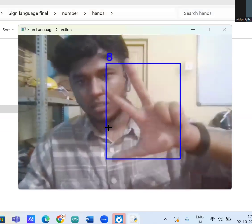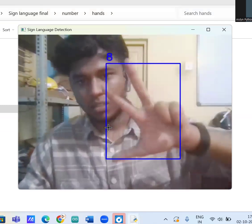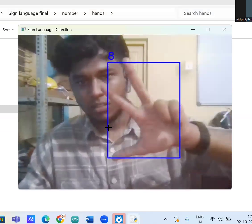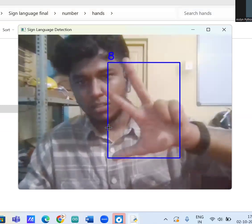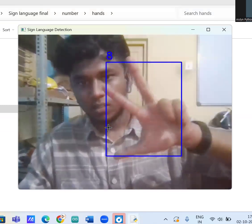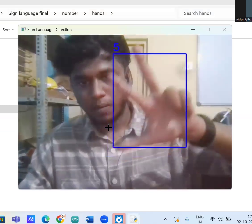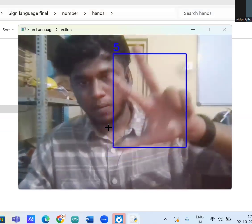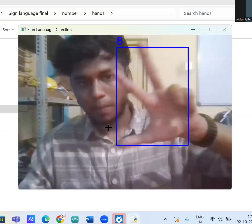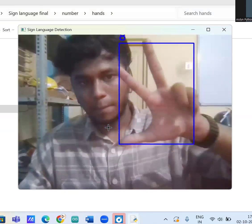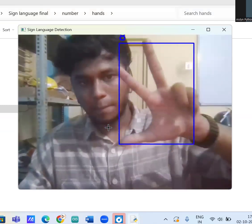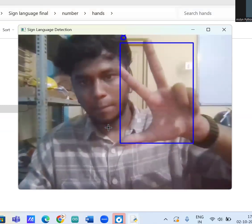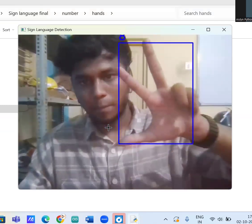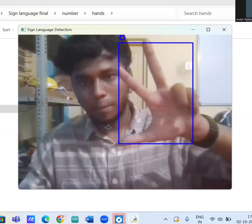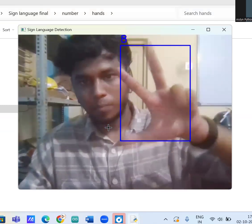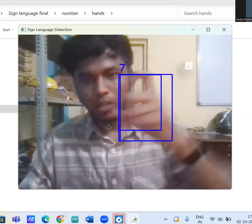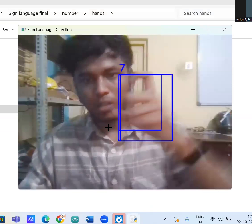8.